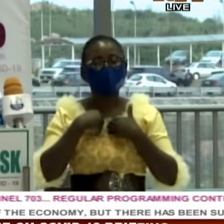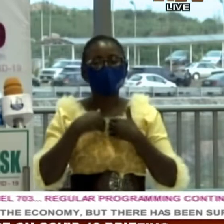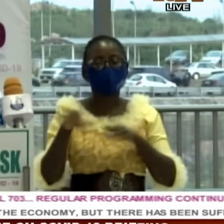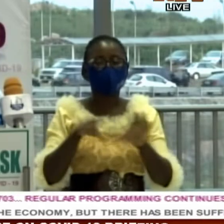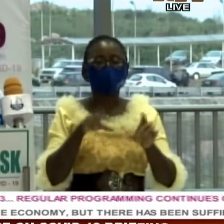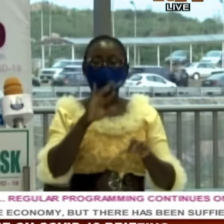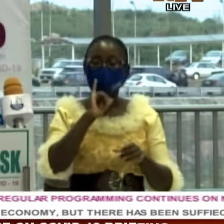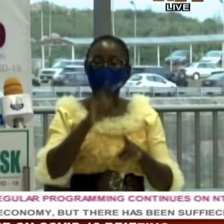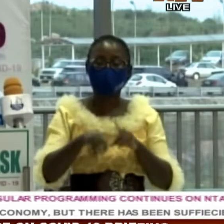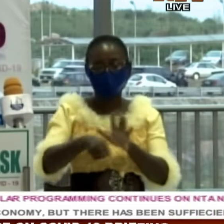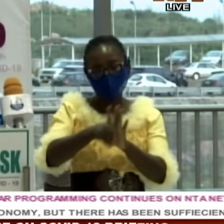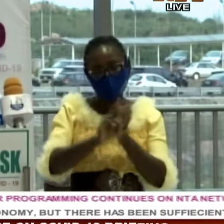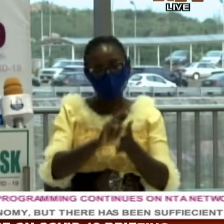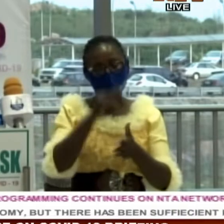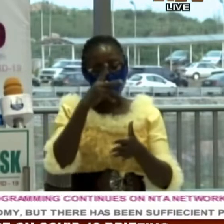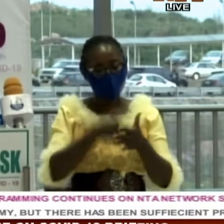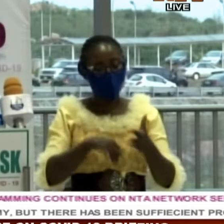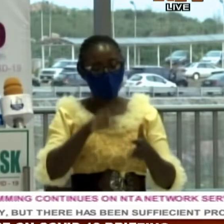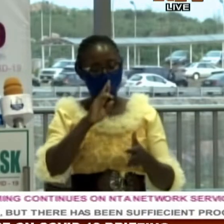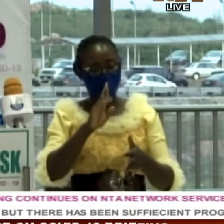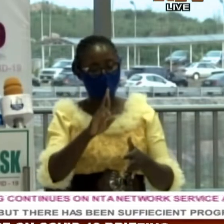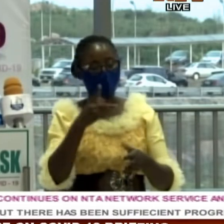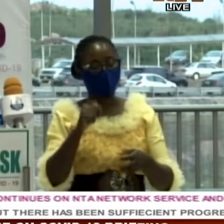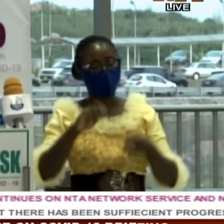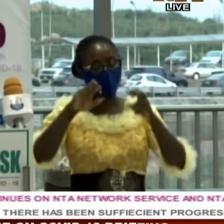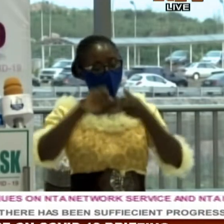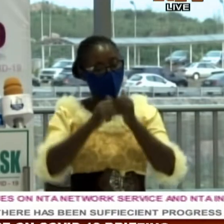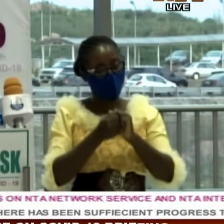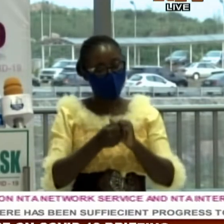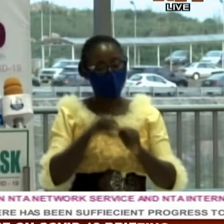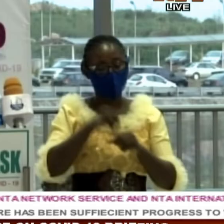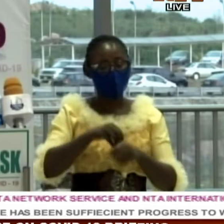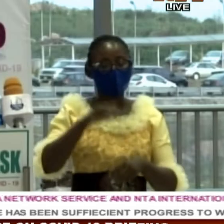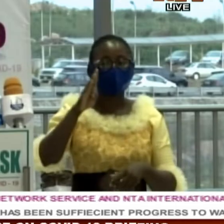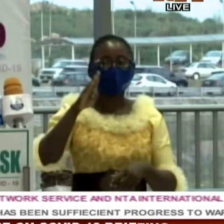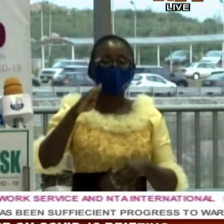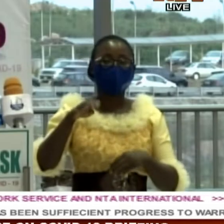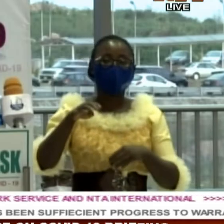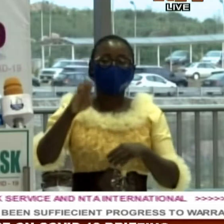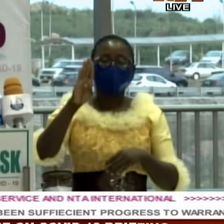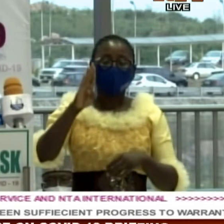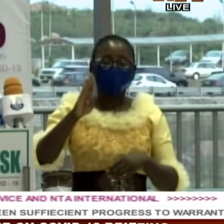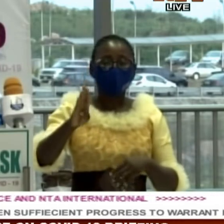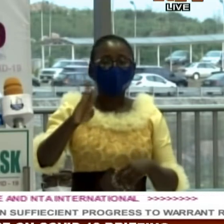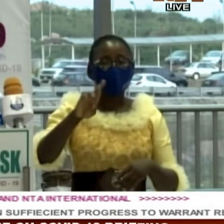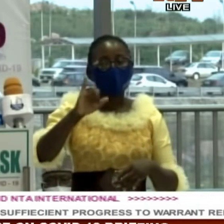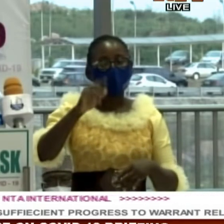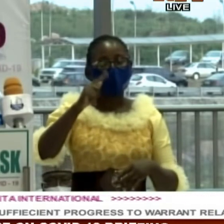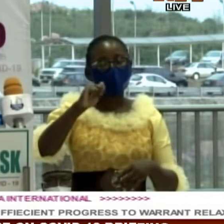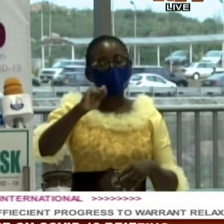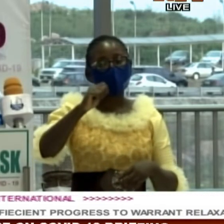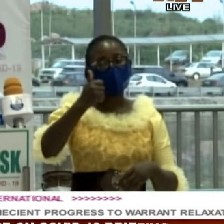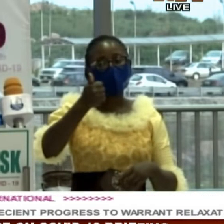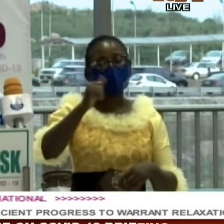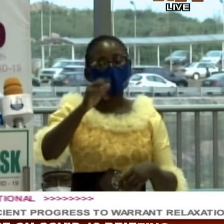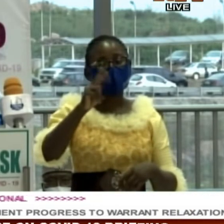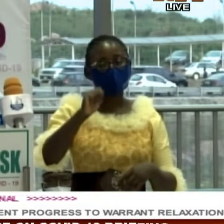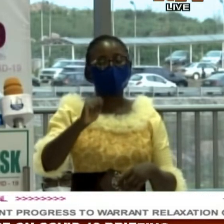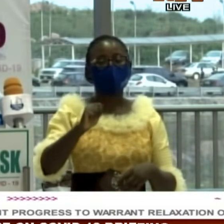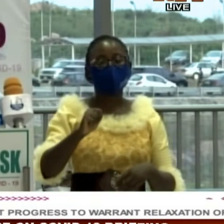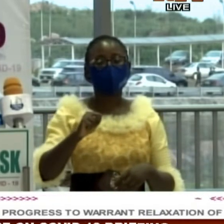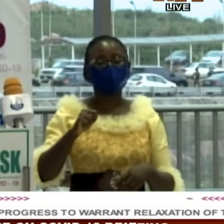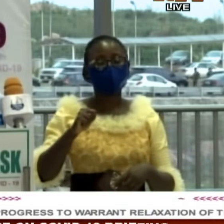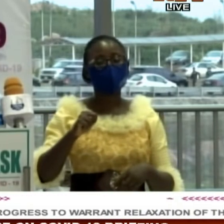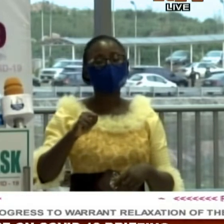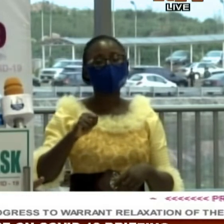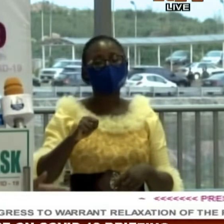are the issues, what have they done to us. In the case of Britain, IBA, well, they didn't say don't